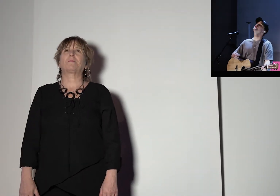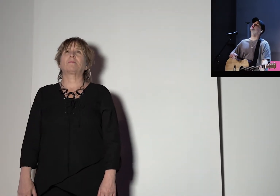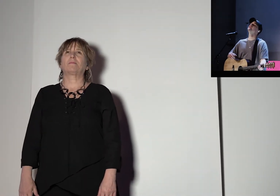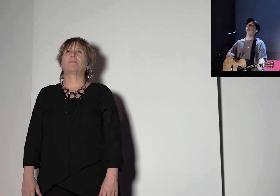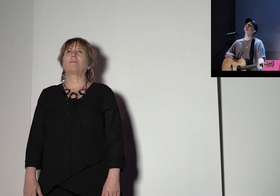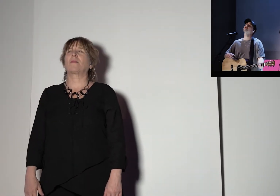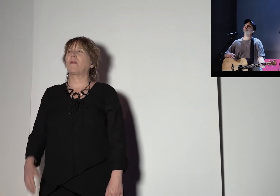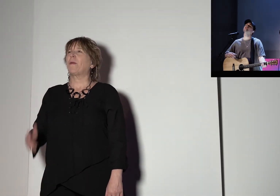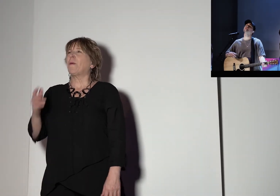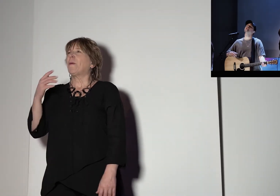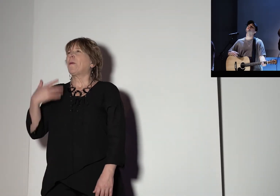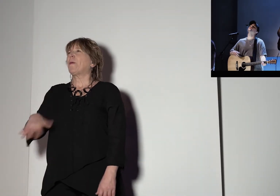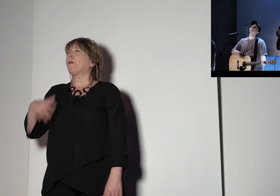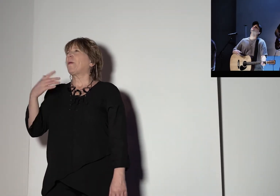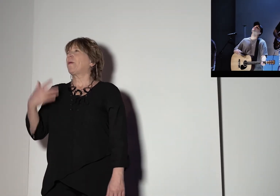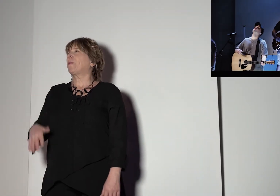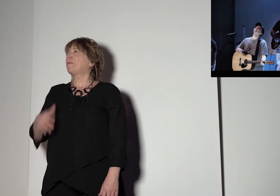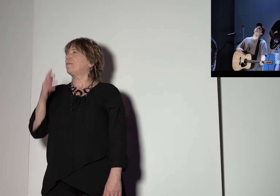oh,